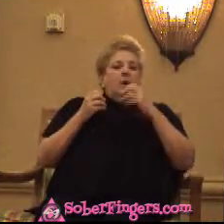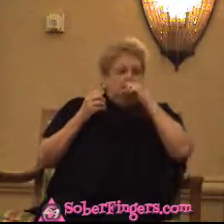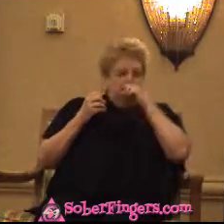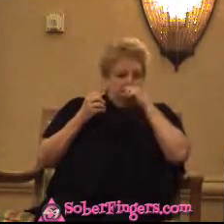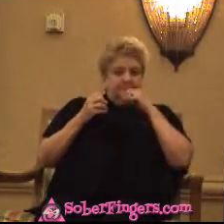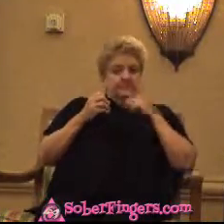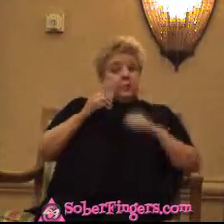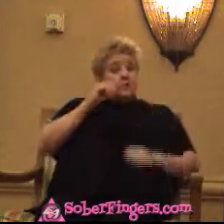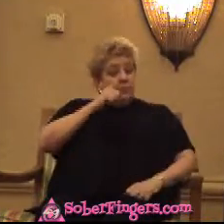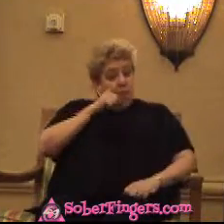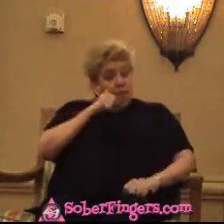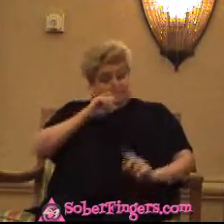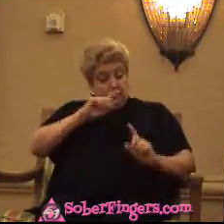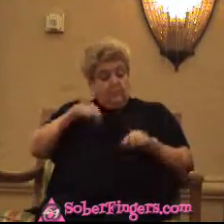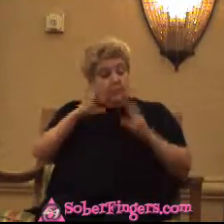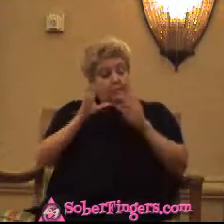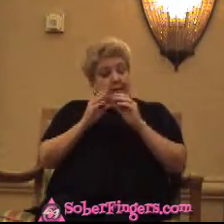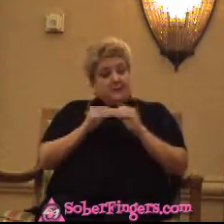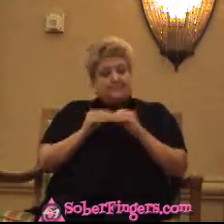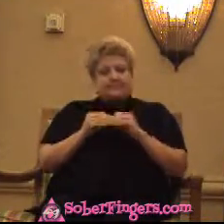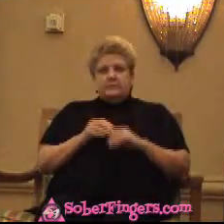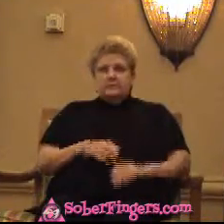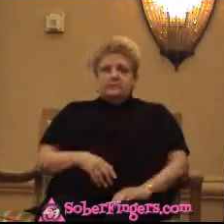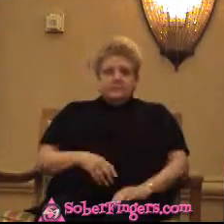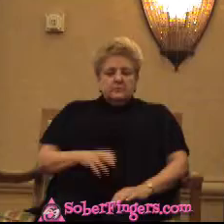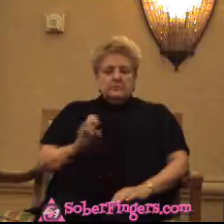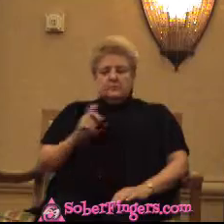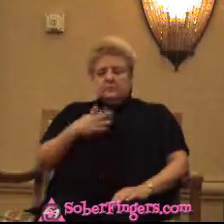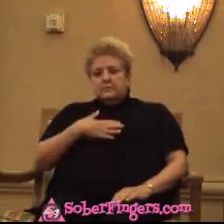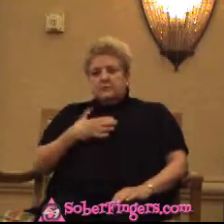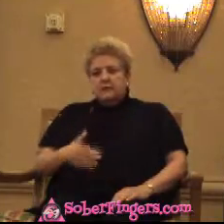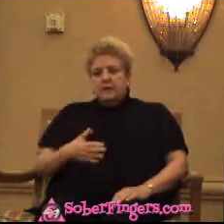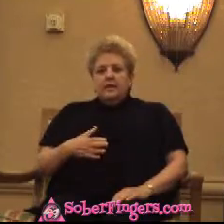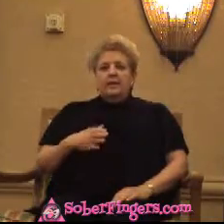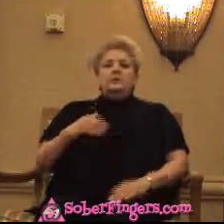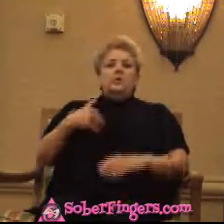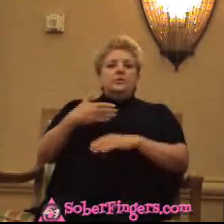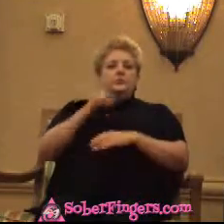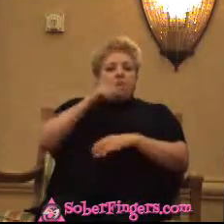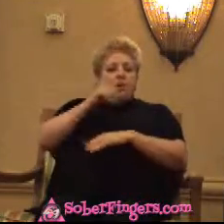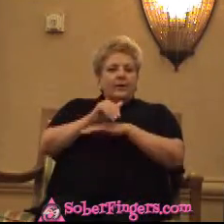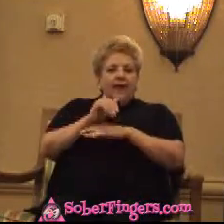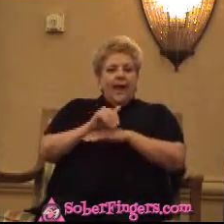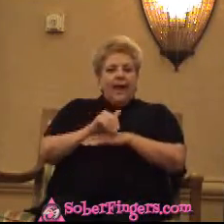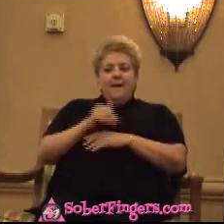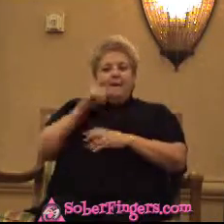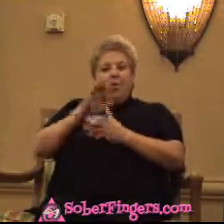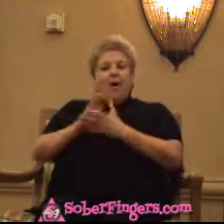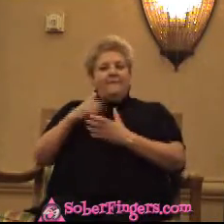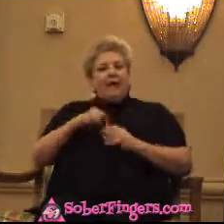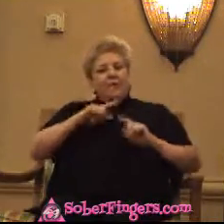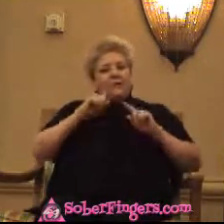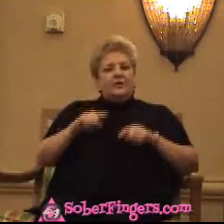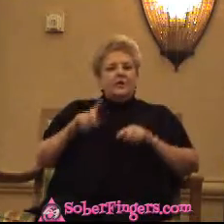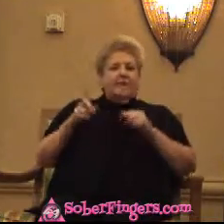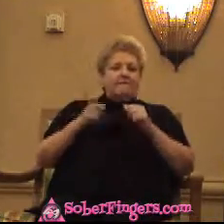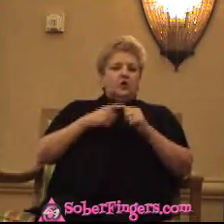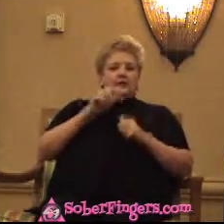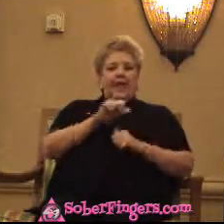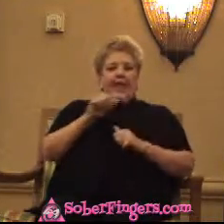So her and I, Betty Ann and I went to my first Alcoholics Anonymous meeting the next night at the PA hospital in Reno, Nevada on a Sunday